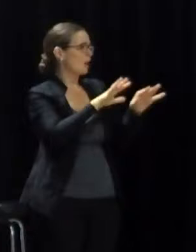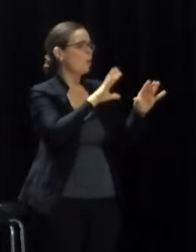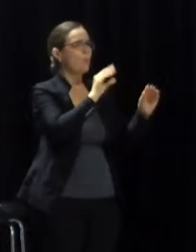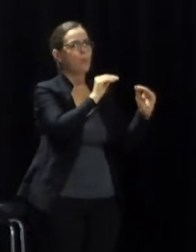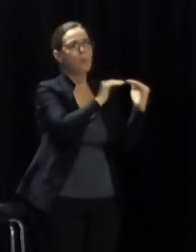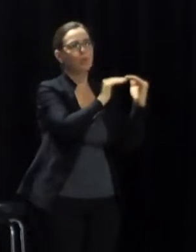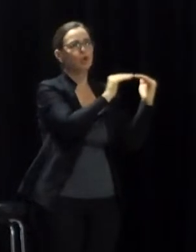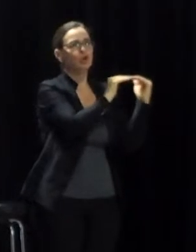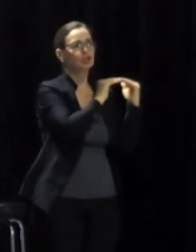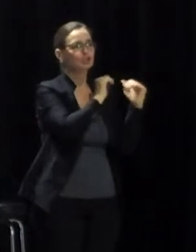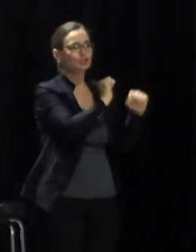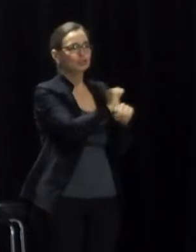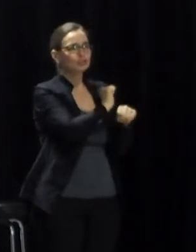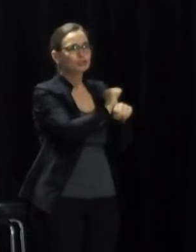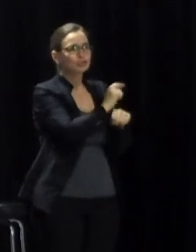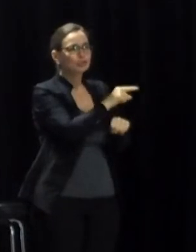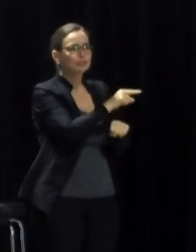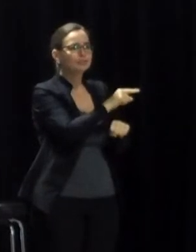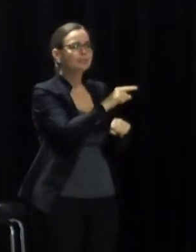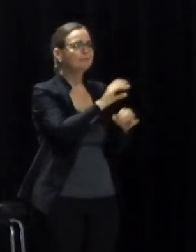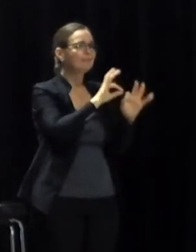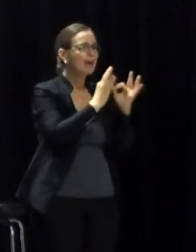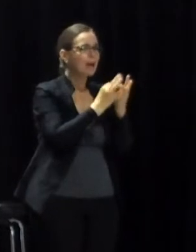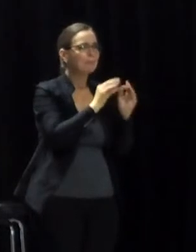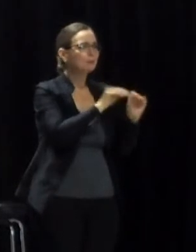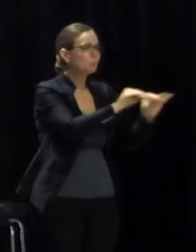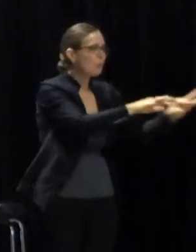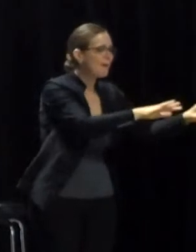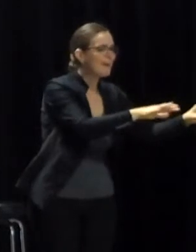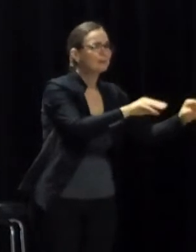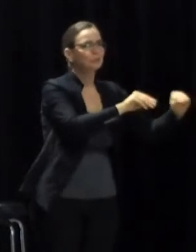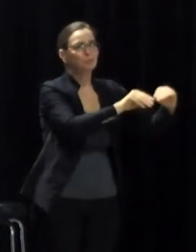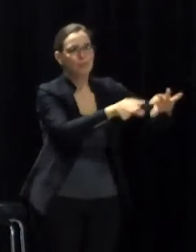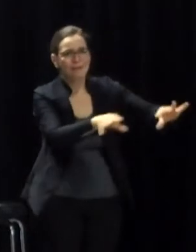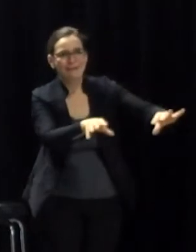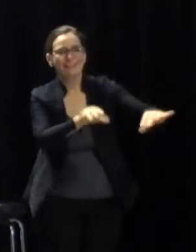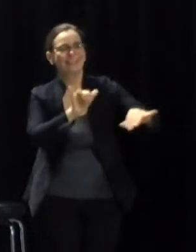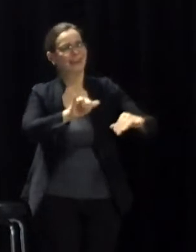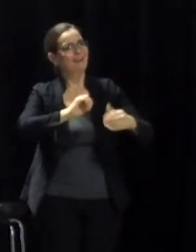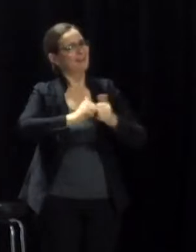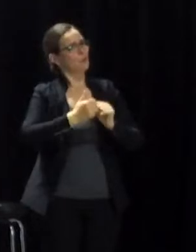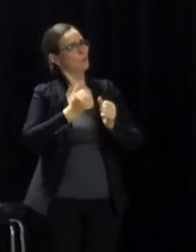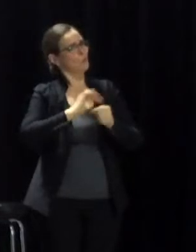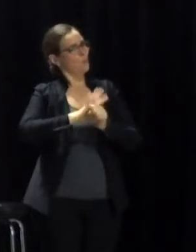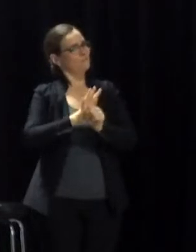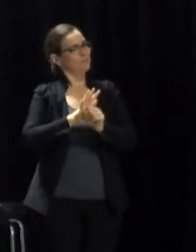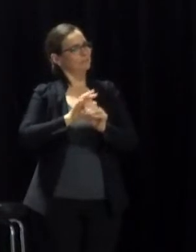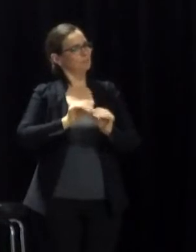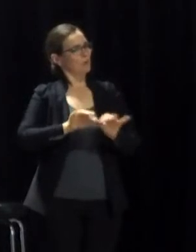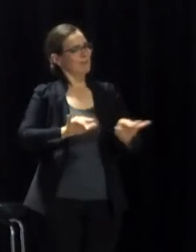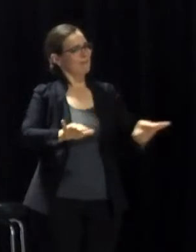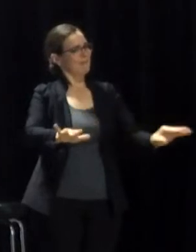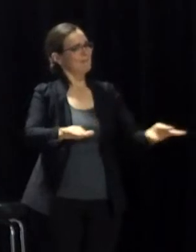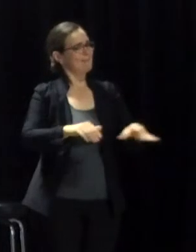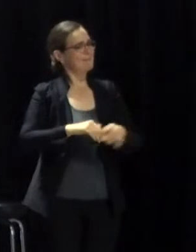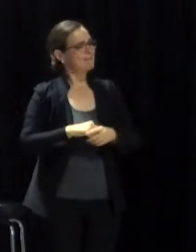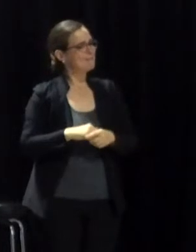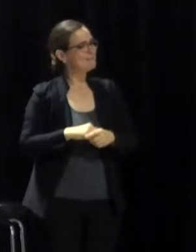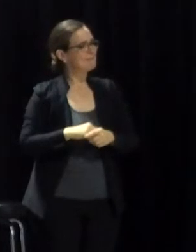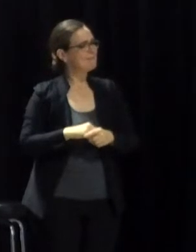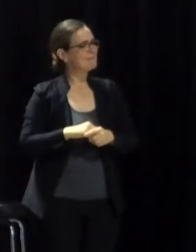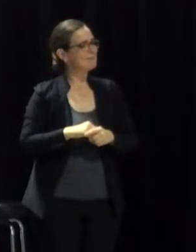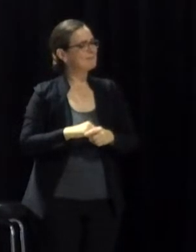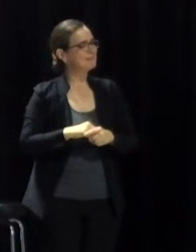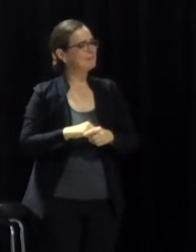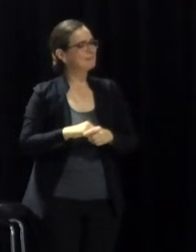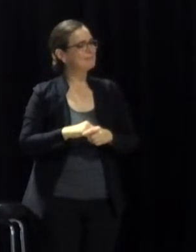to some other get together. So this is just the overall view of this. It's a microcosm. That's what I would